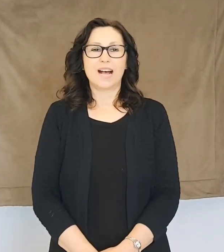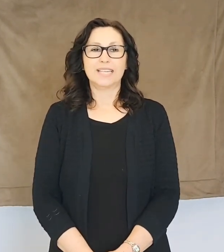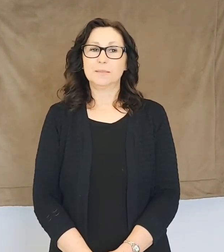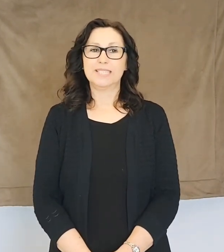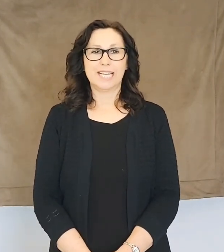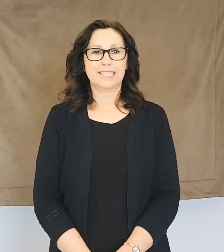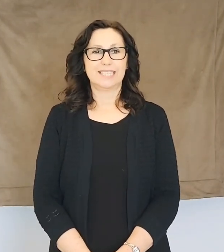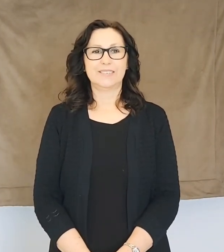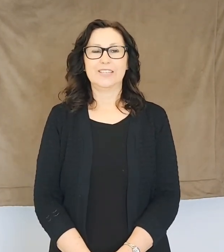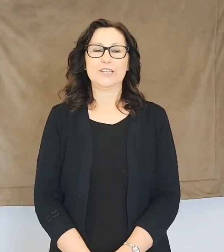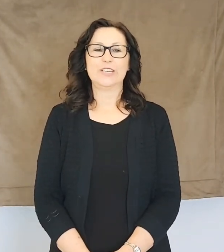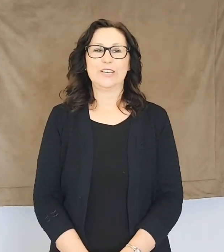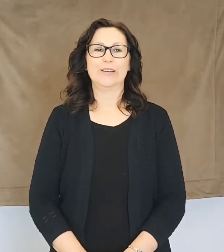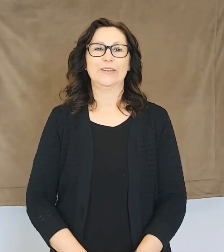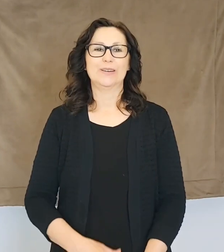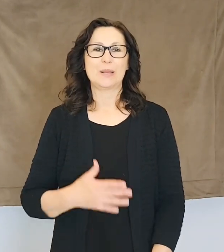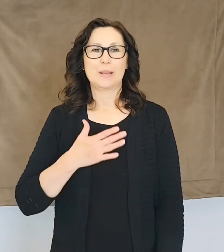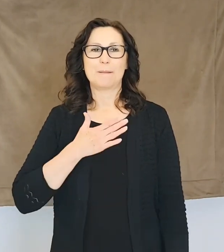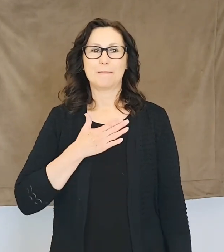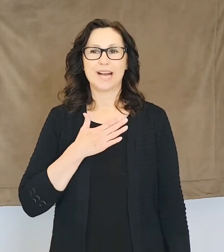my is possessive. There you go.